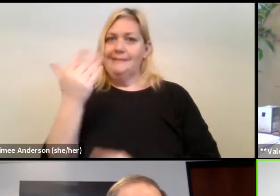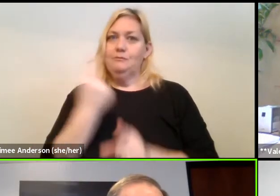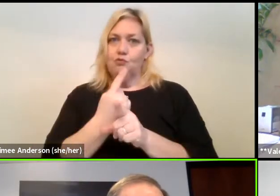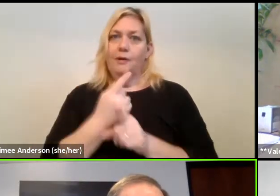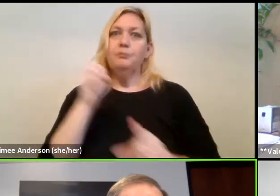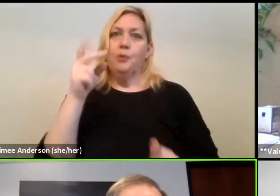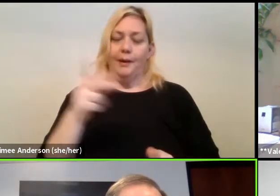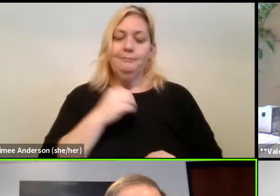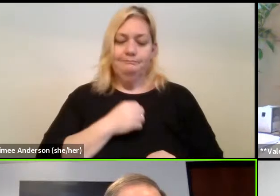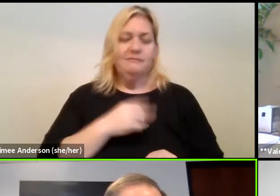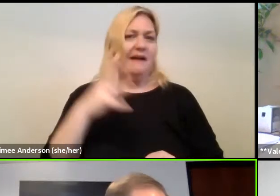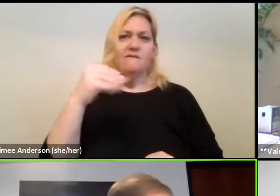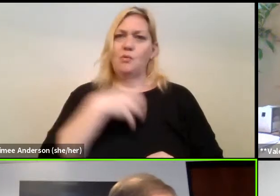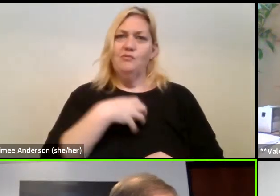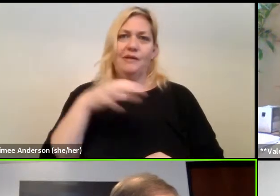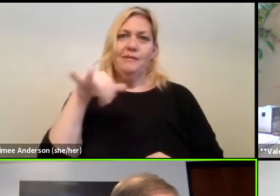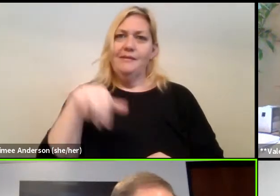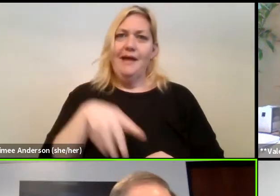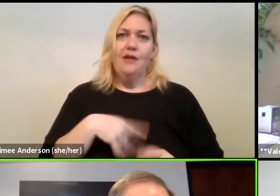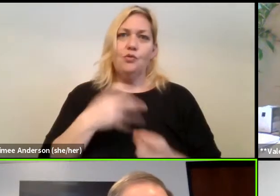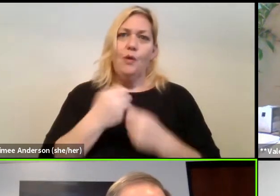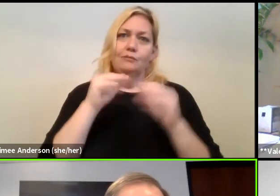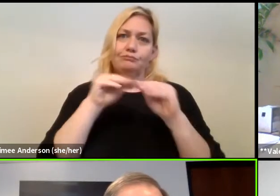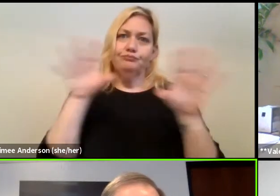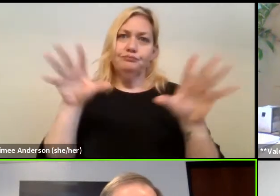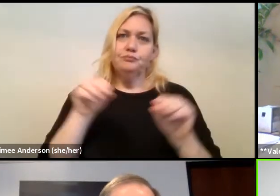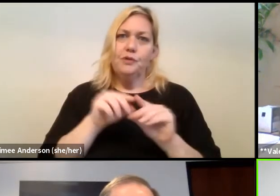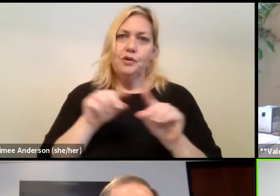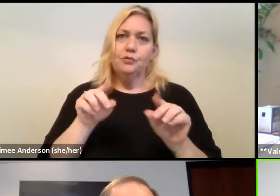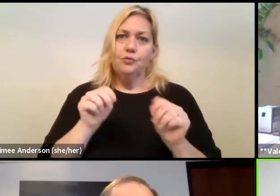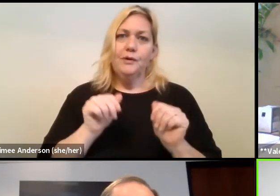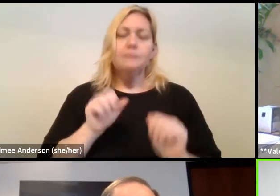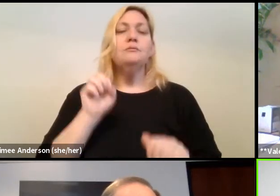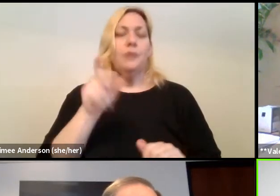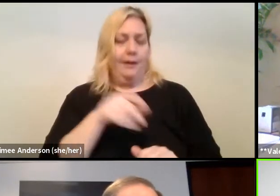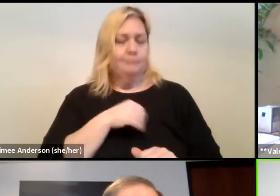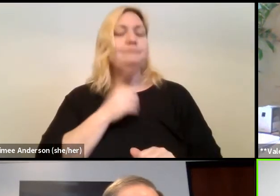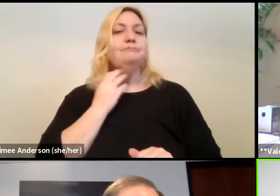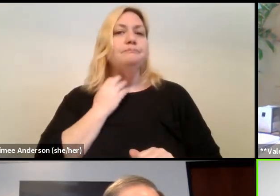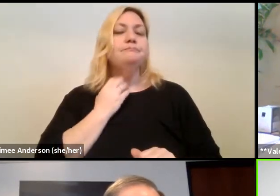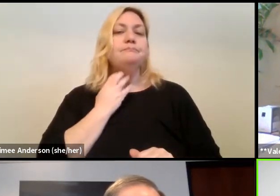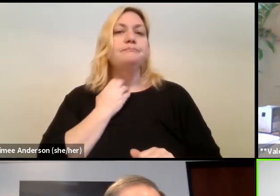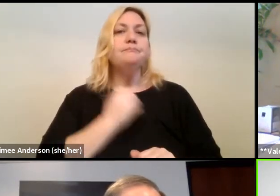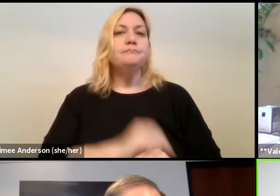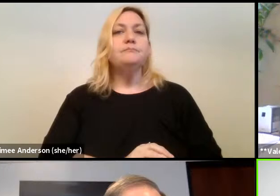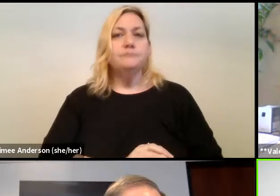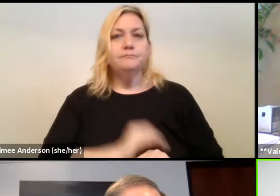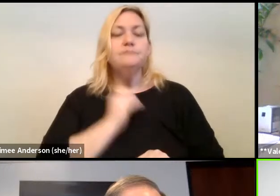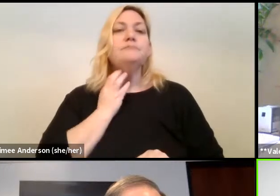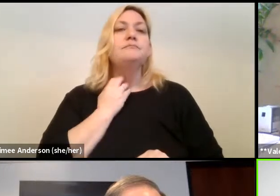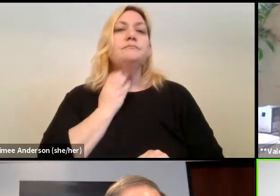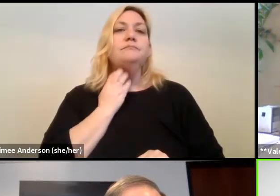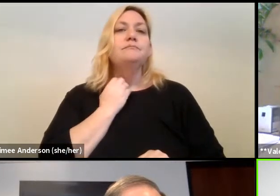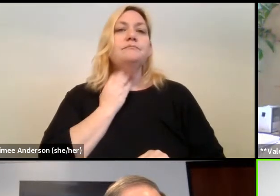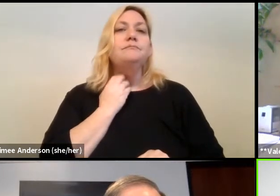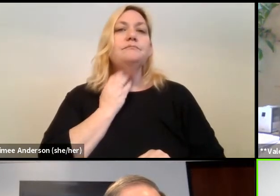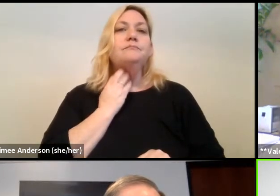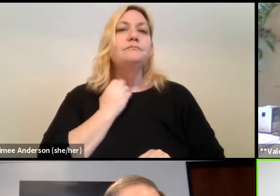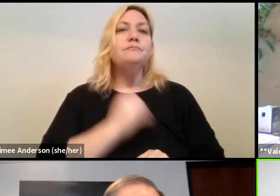Okay. I have no objection to that. I just wanted to be sure we were clear. Yeah. Make sure we didn't completely